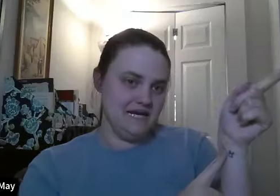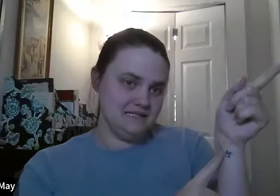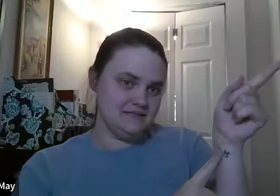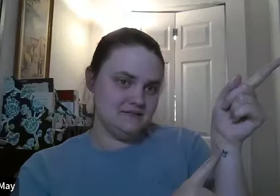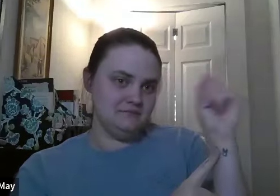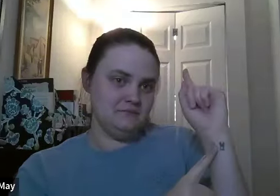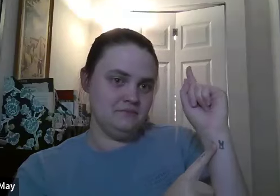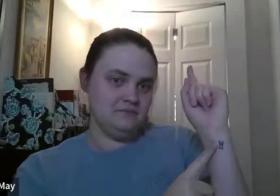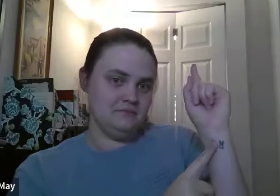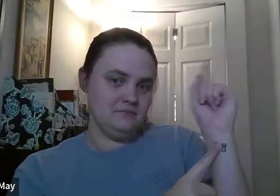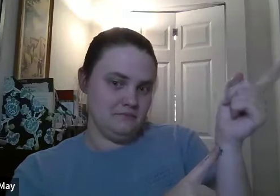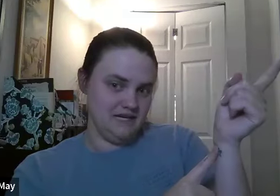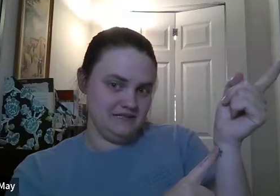minute, minute.